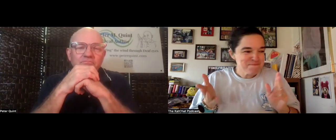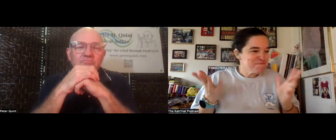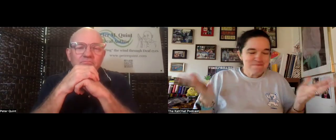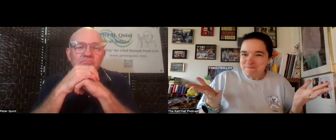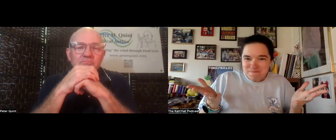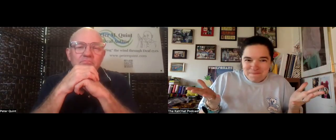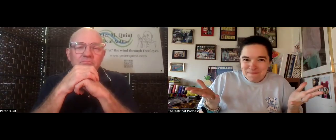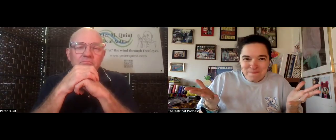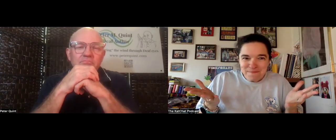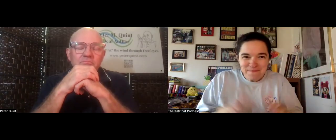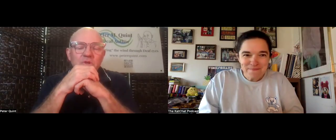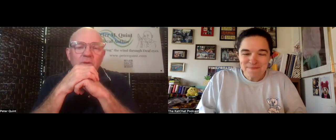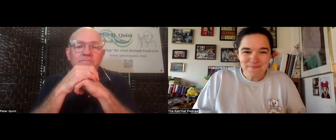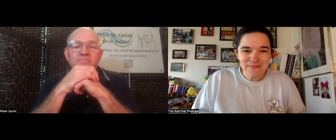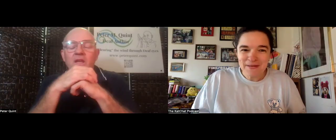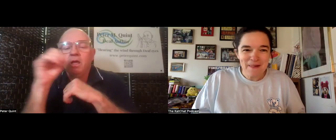Okay.